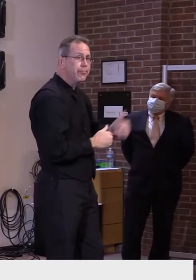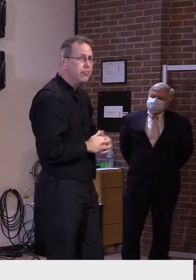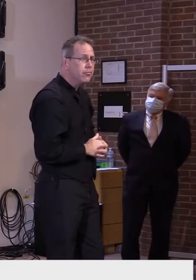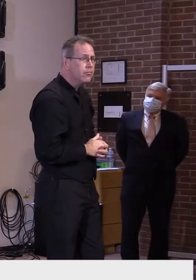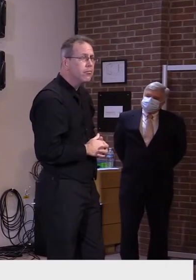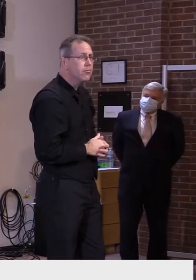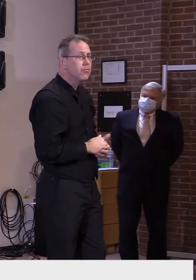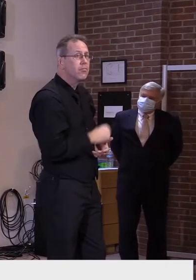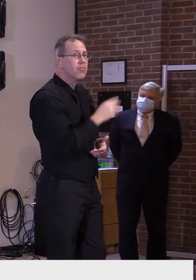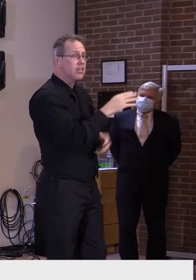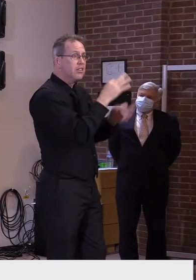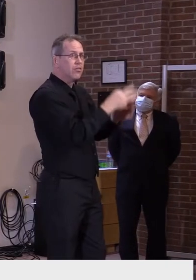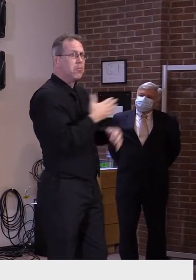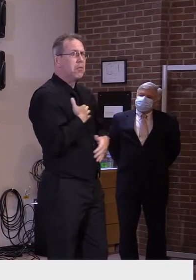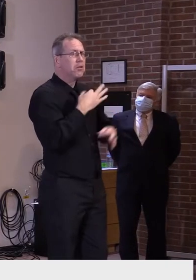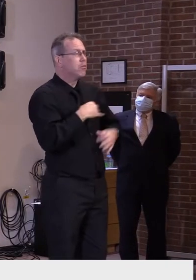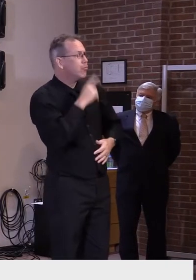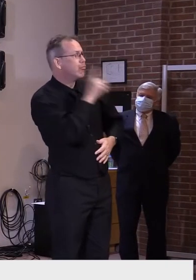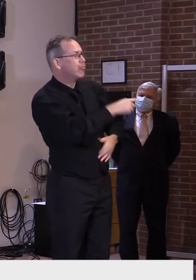them.